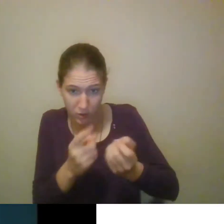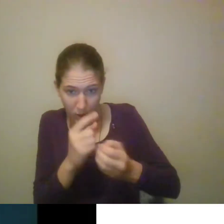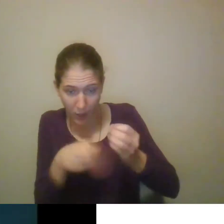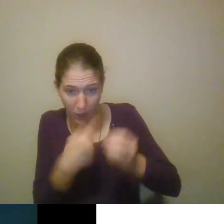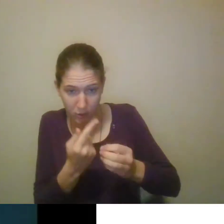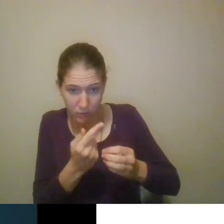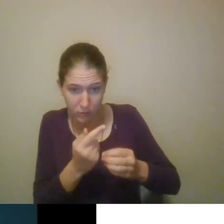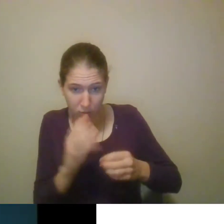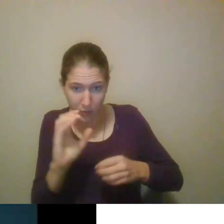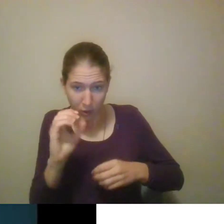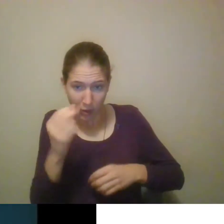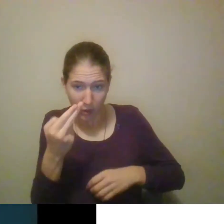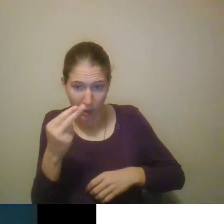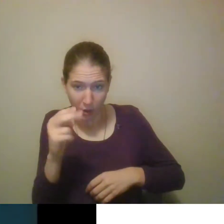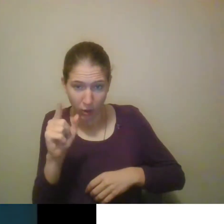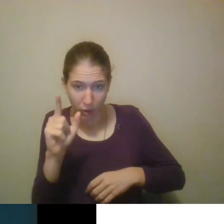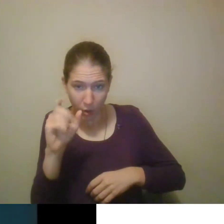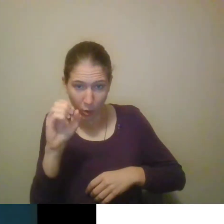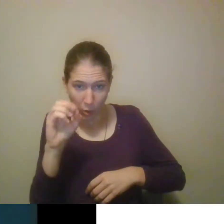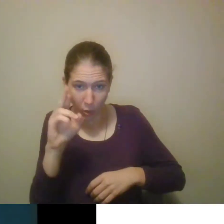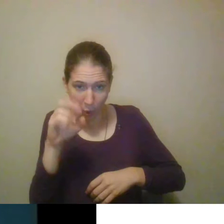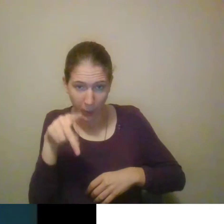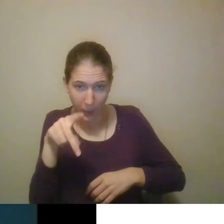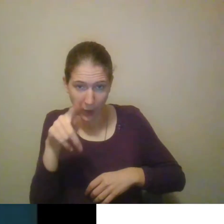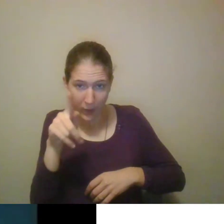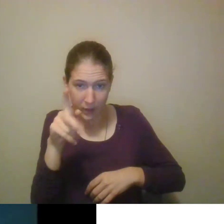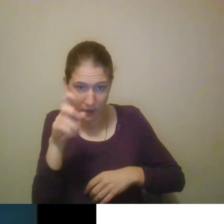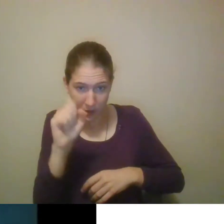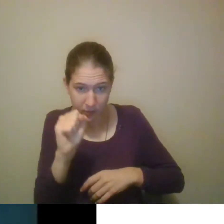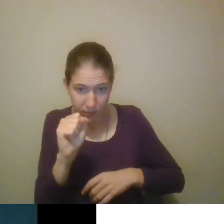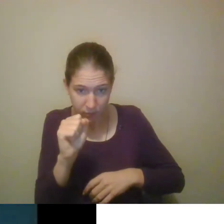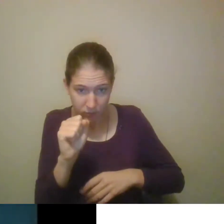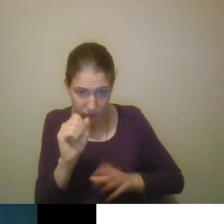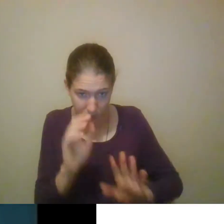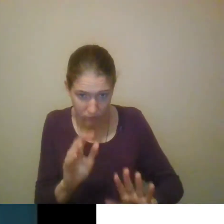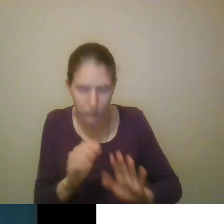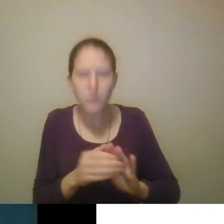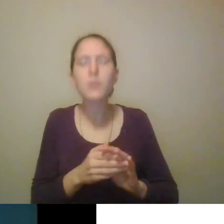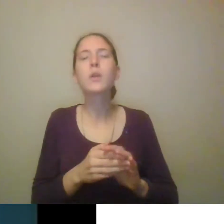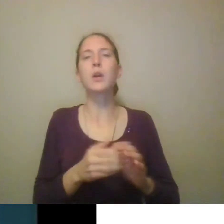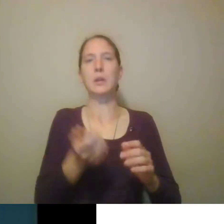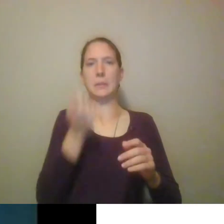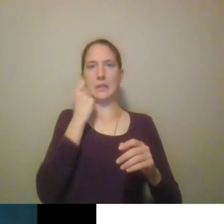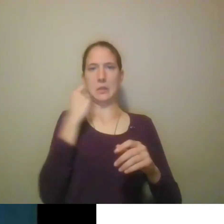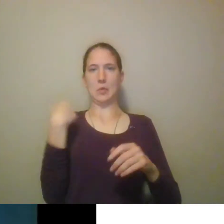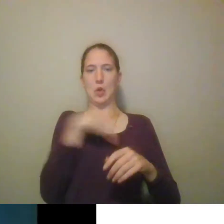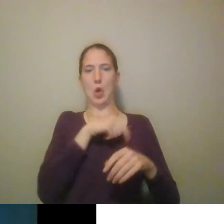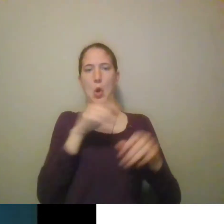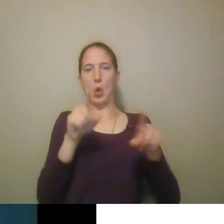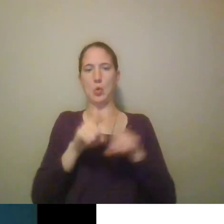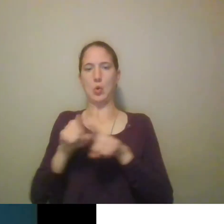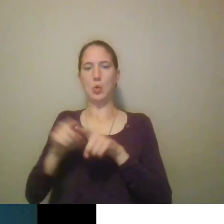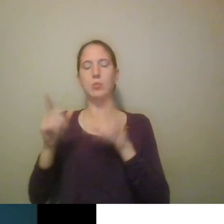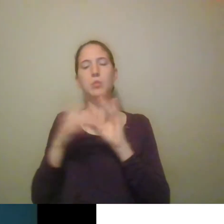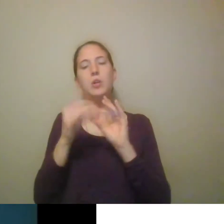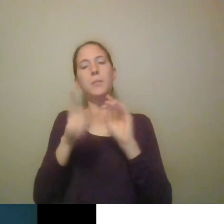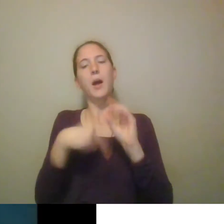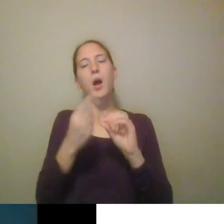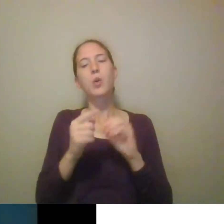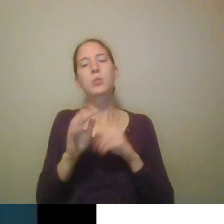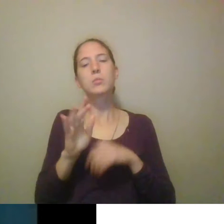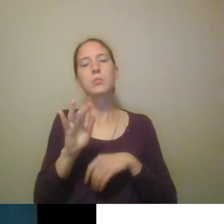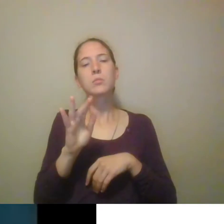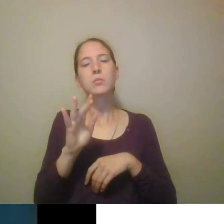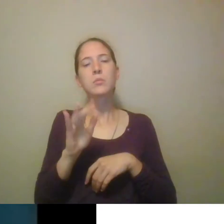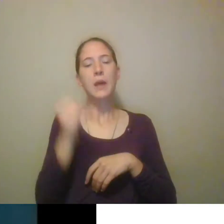All right then. Something else we discussed yesterday, and we want to review, or lately we've discussed, is the idea of